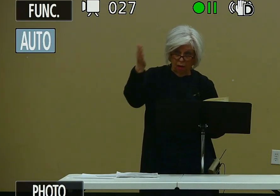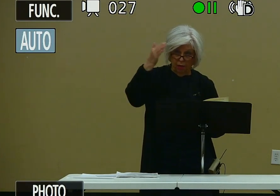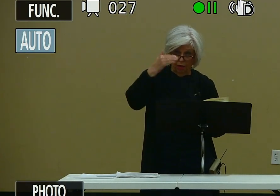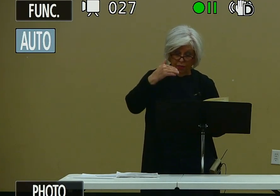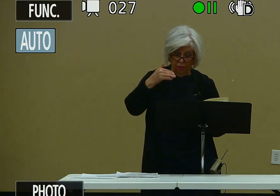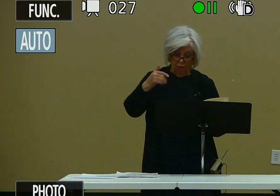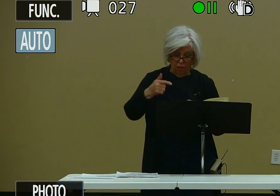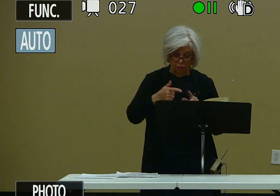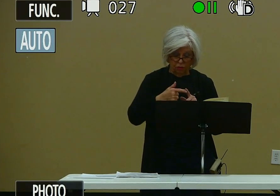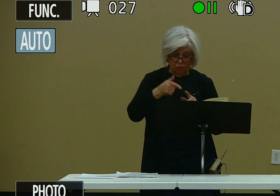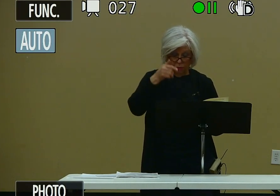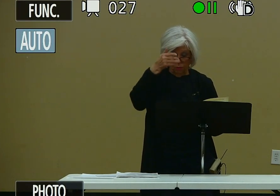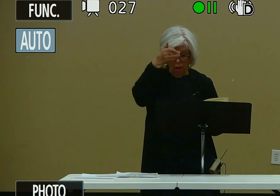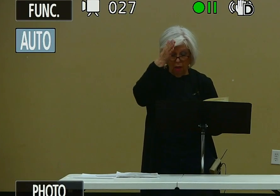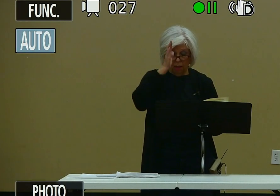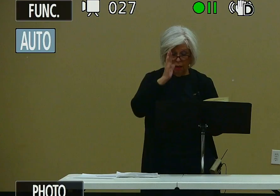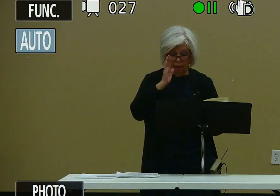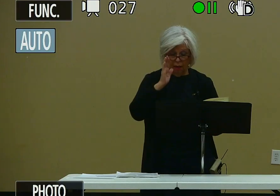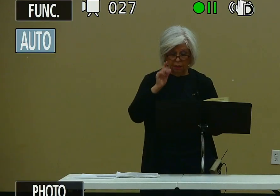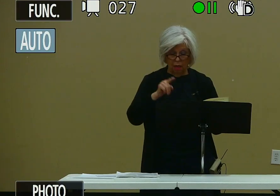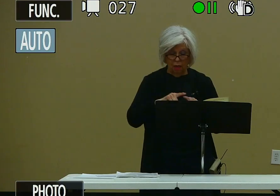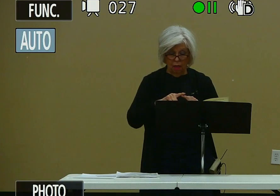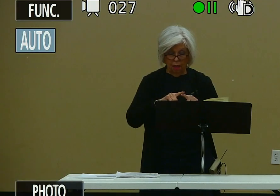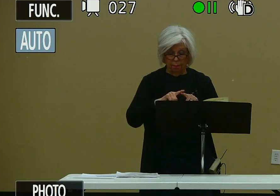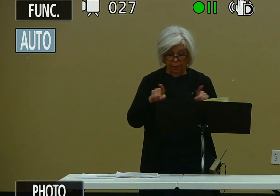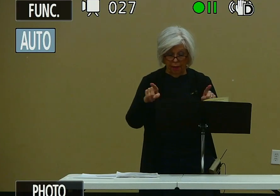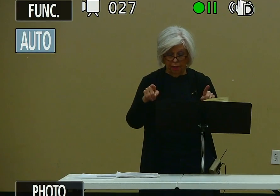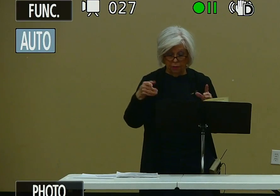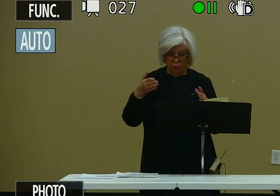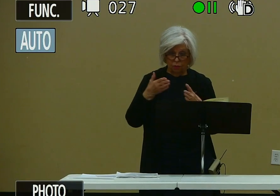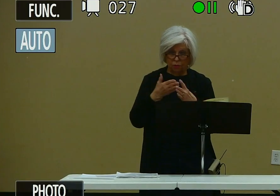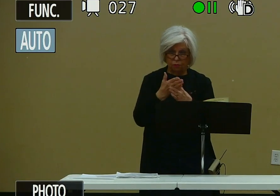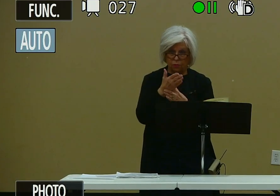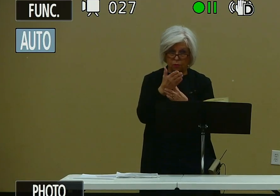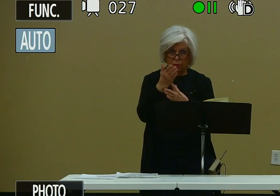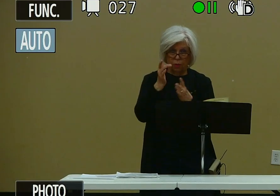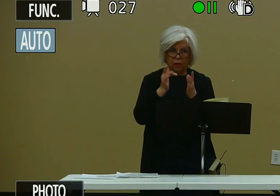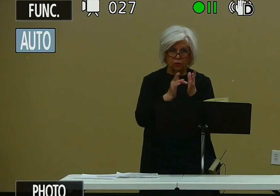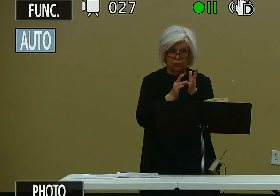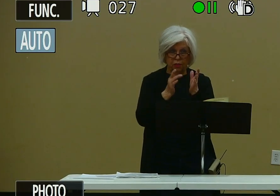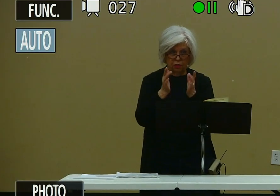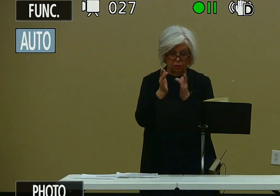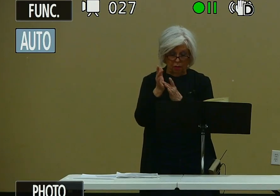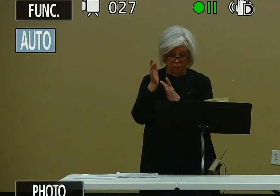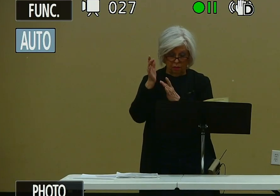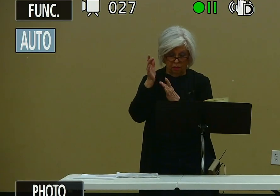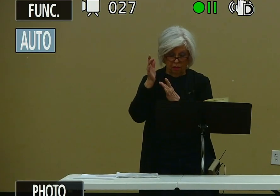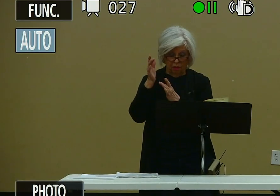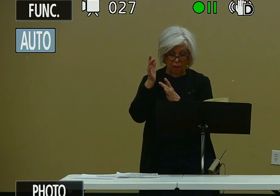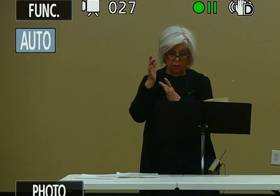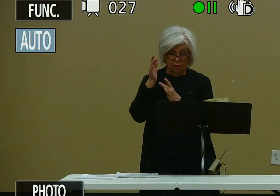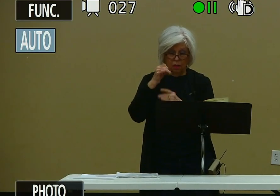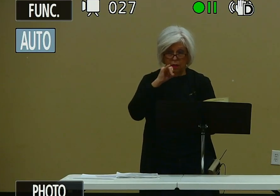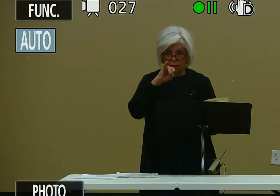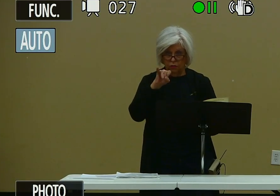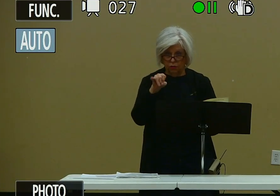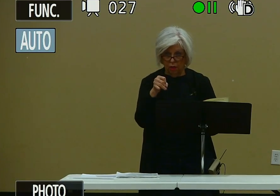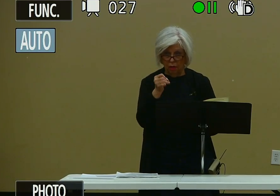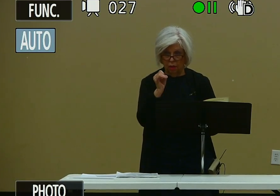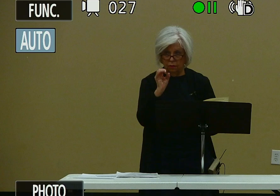cometh to God but through Jesus. And then John,